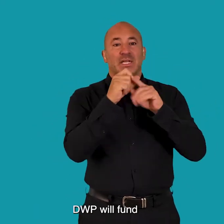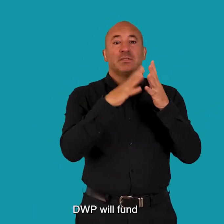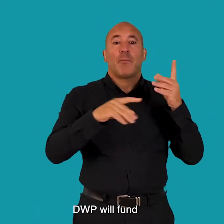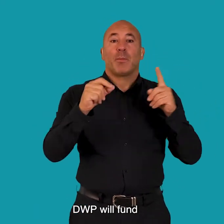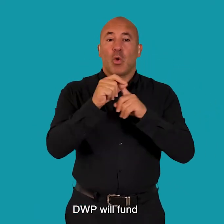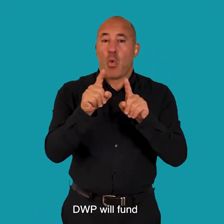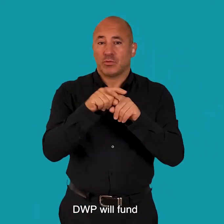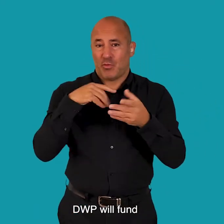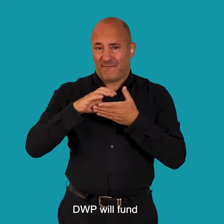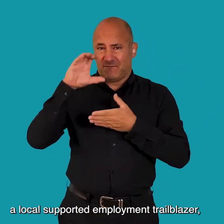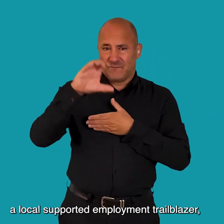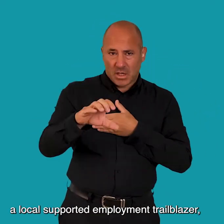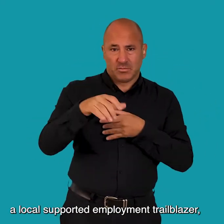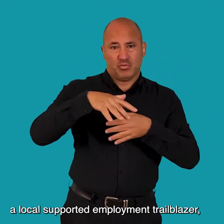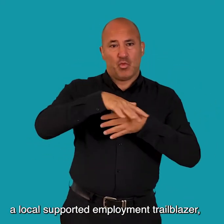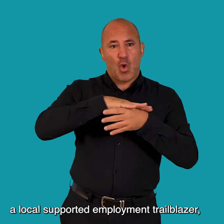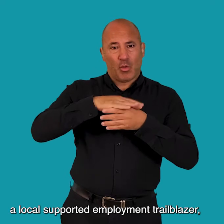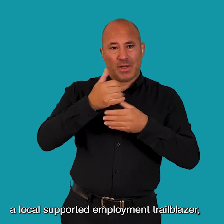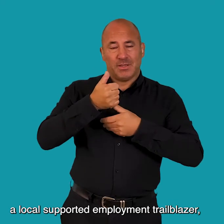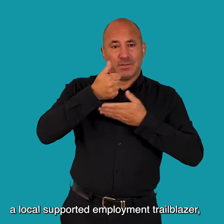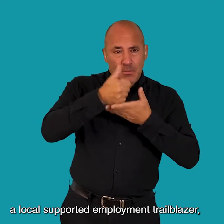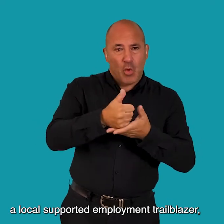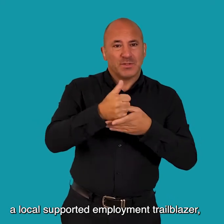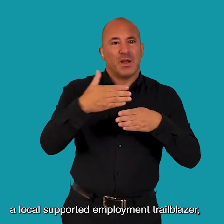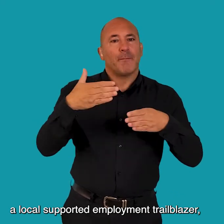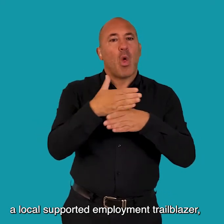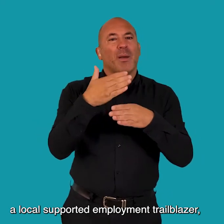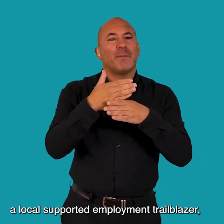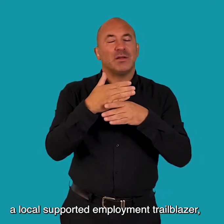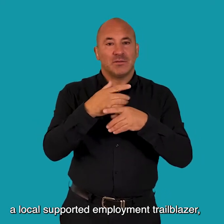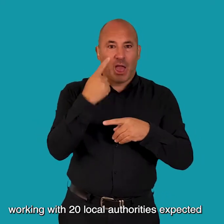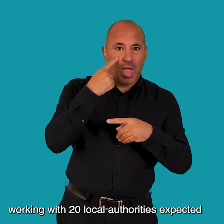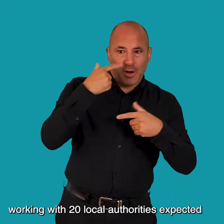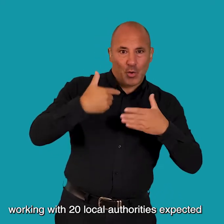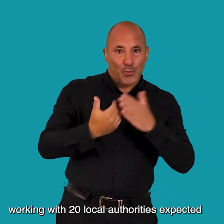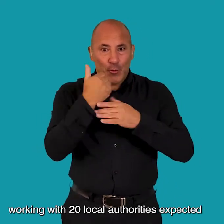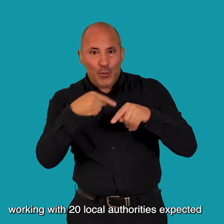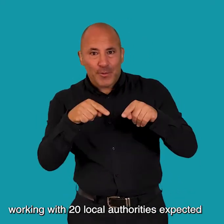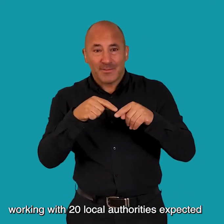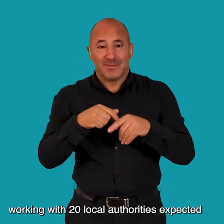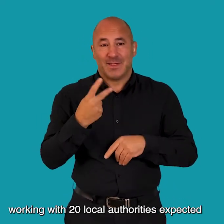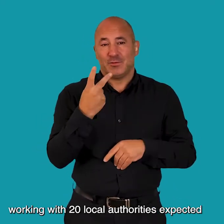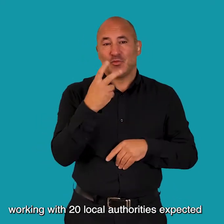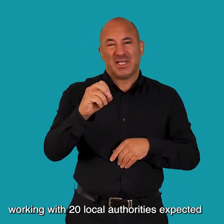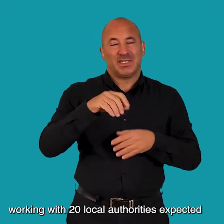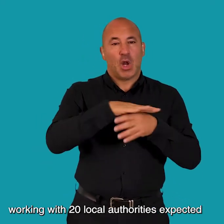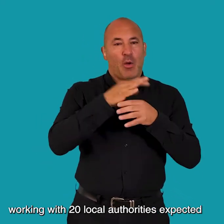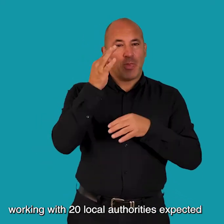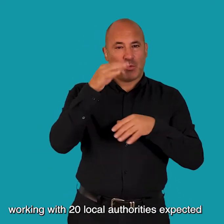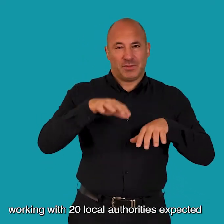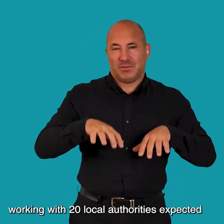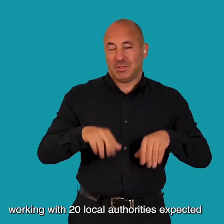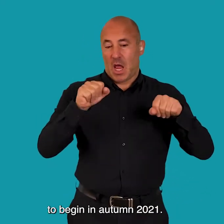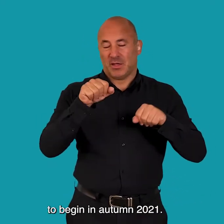DWP will fund a local supported employment trailblazer, working with 20 local authorities, expected to begin